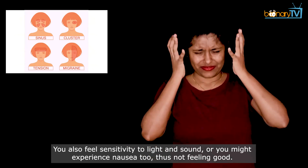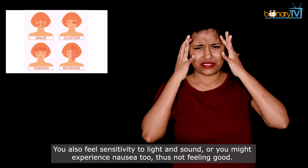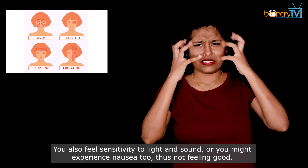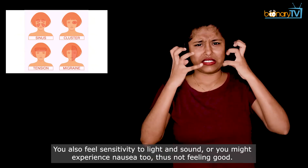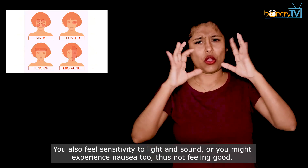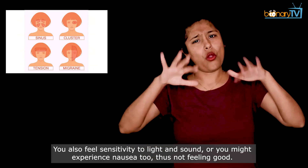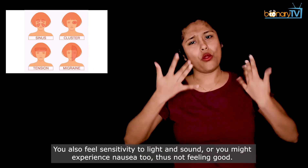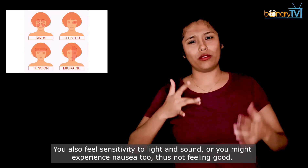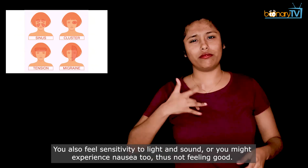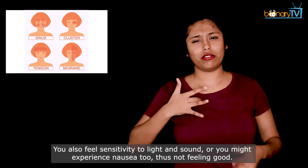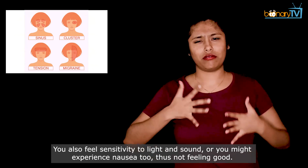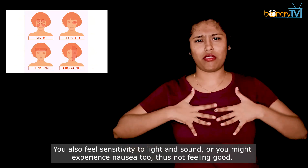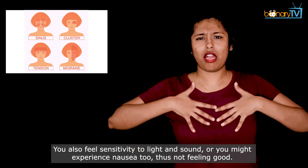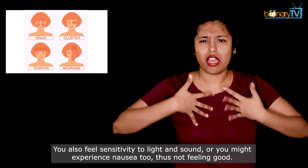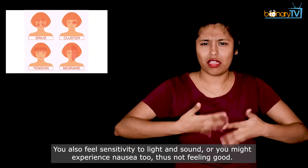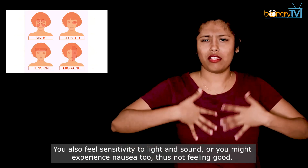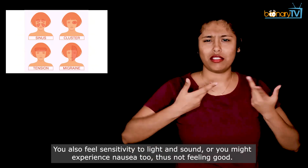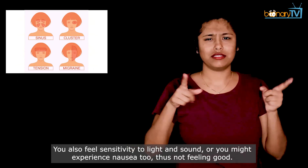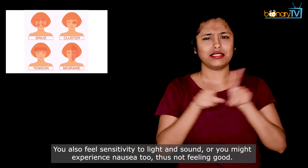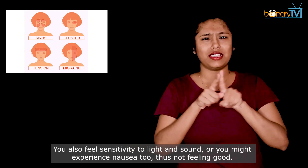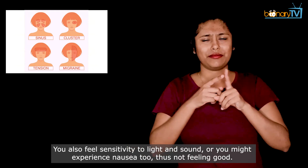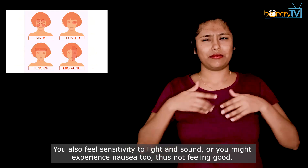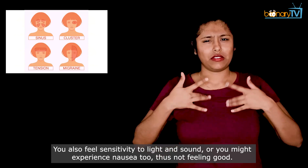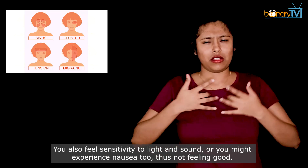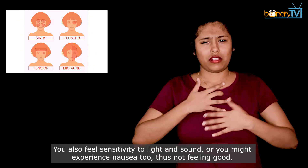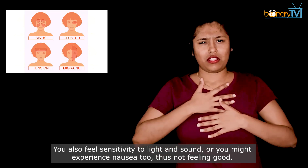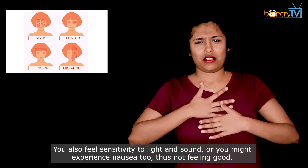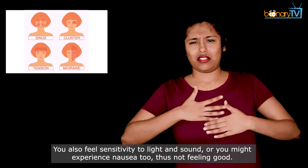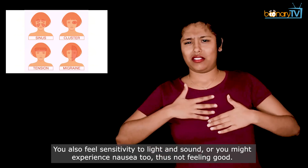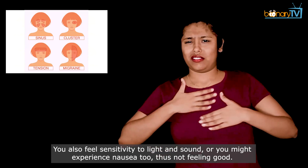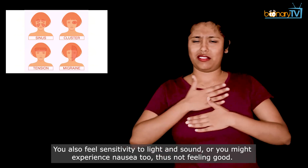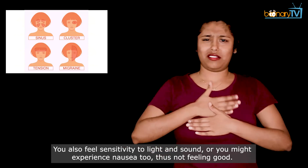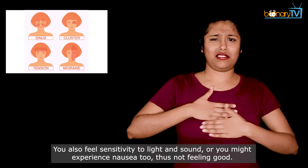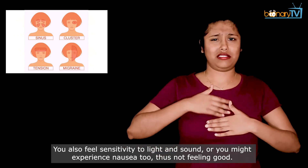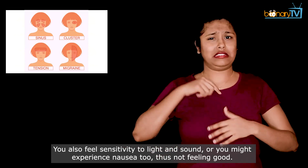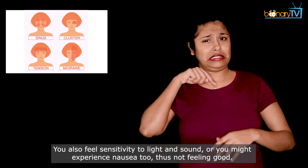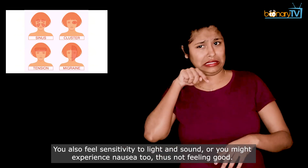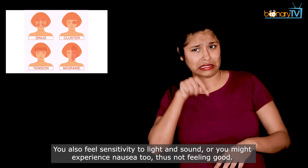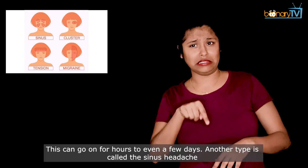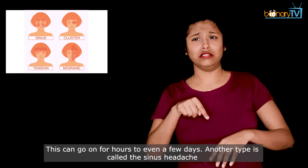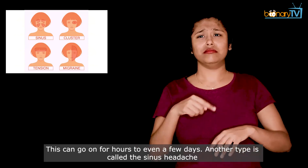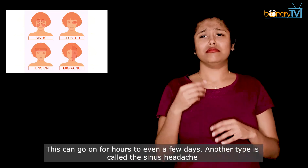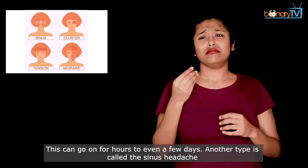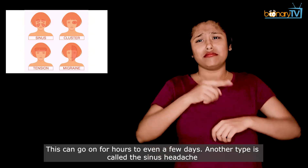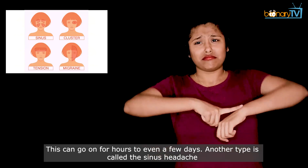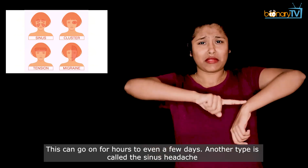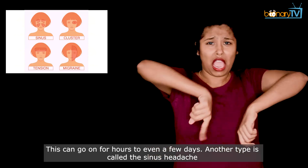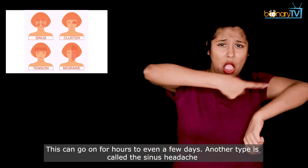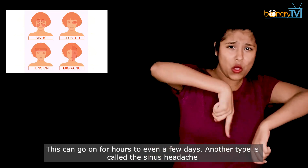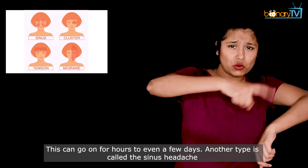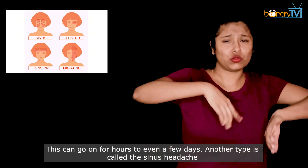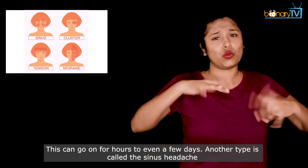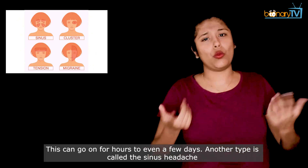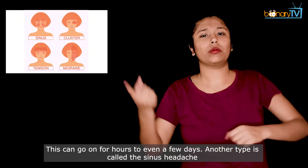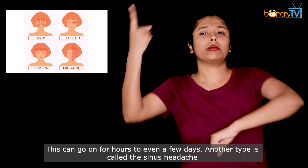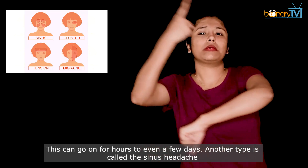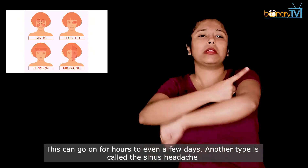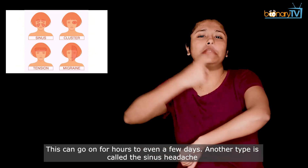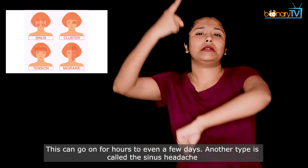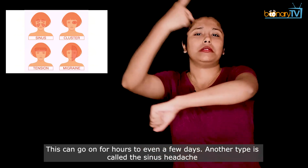might experience nausea too, thus not feeling good. This can go on for hours to even a few